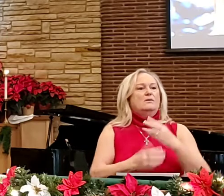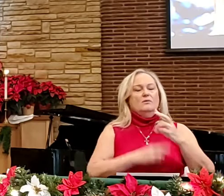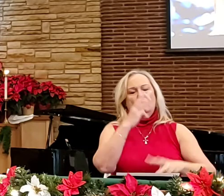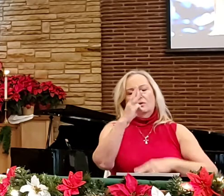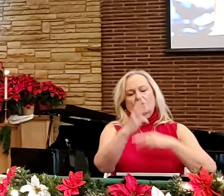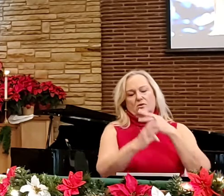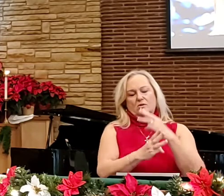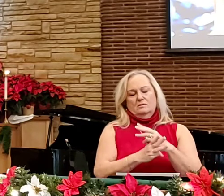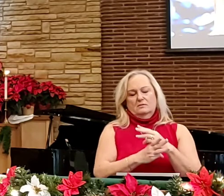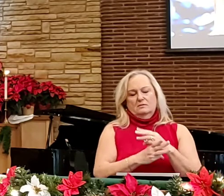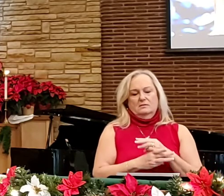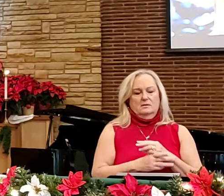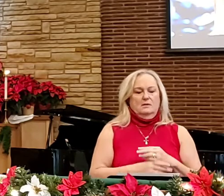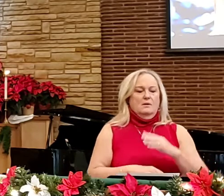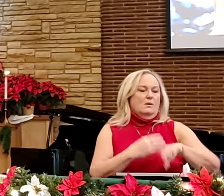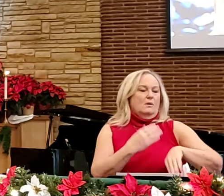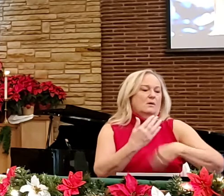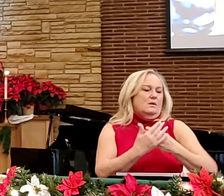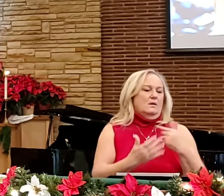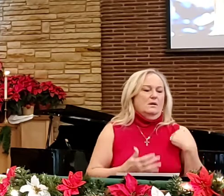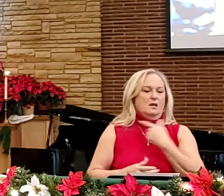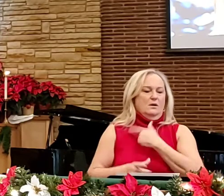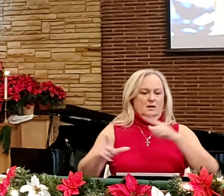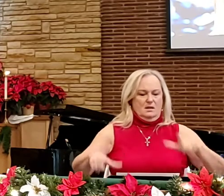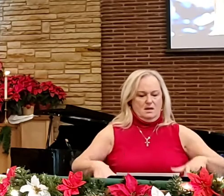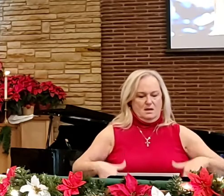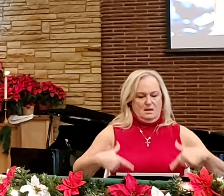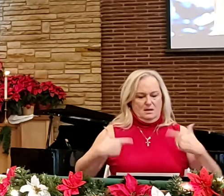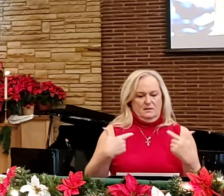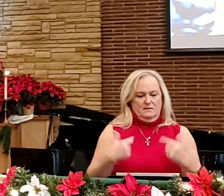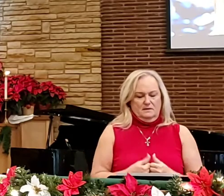world, in all our lives.